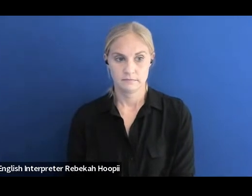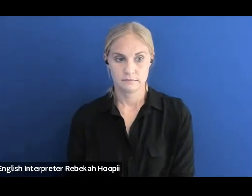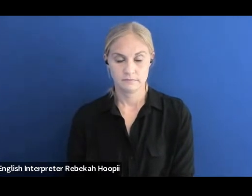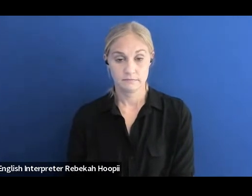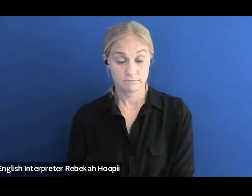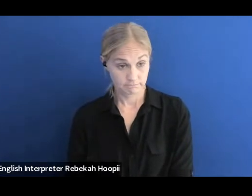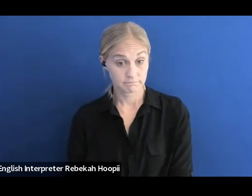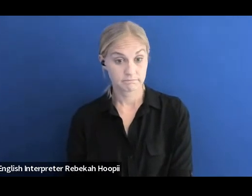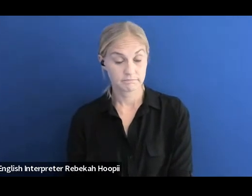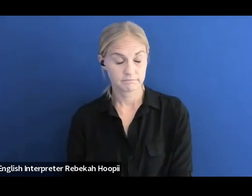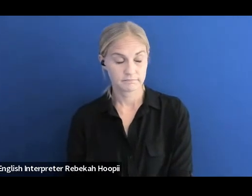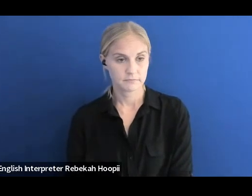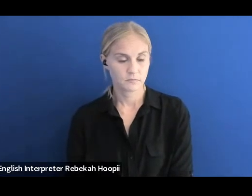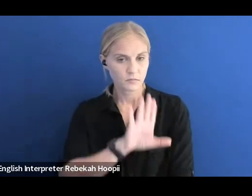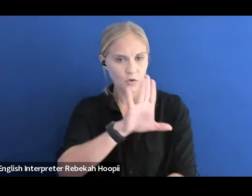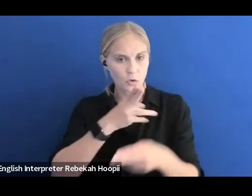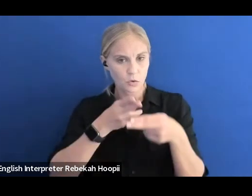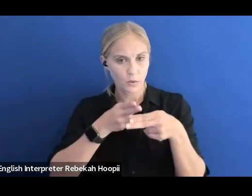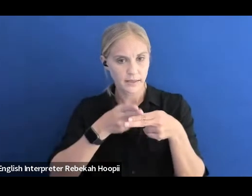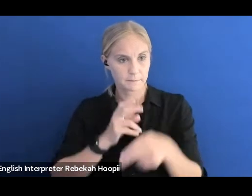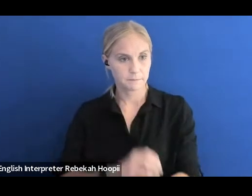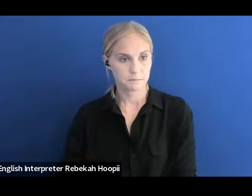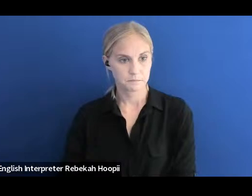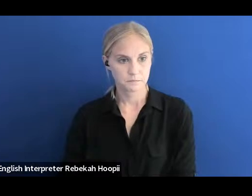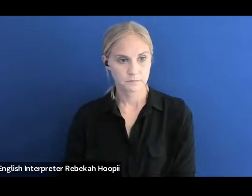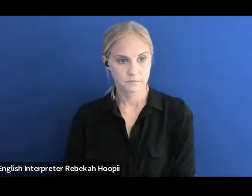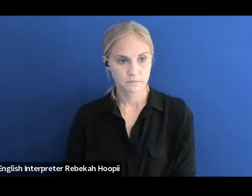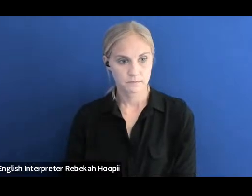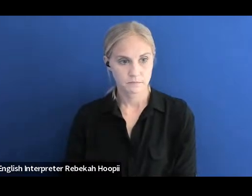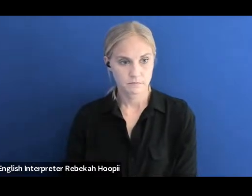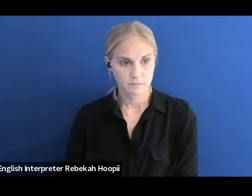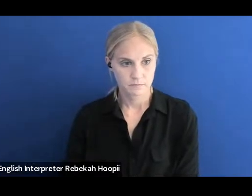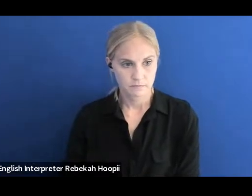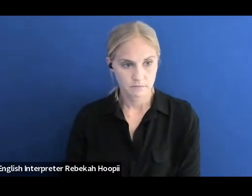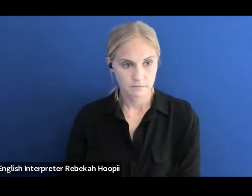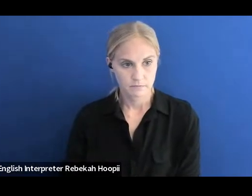All right. And just state your name as well. Mahalo. Hello.